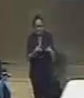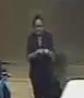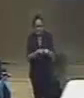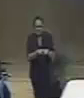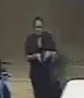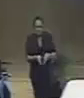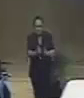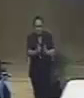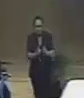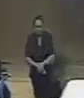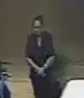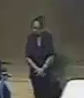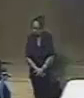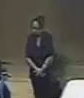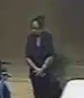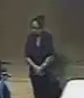all the same way.